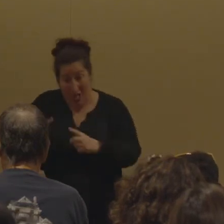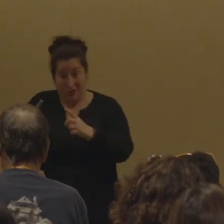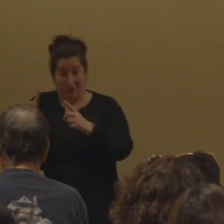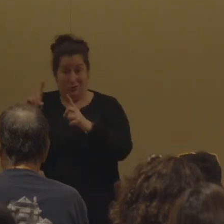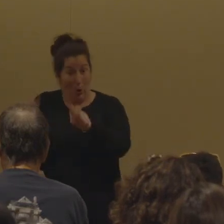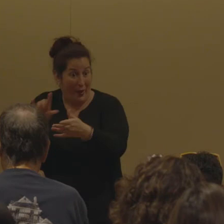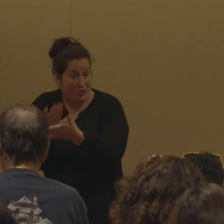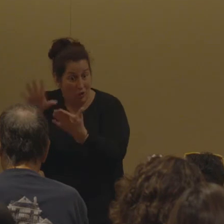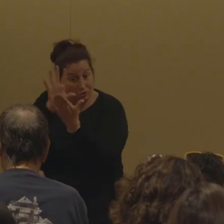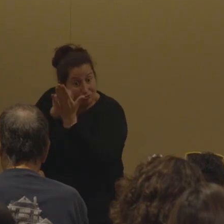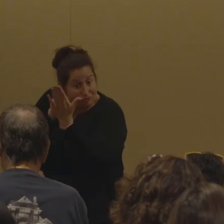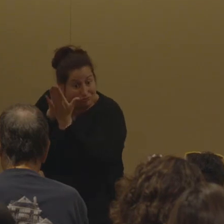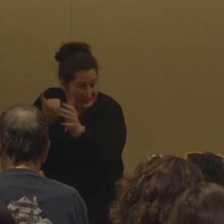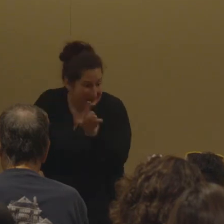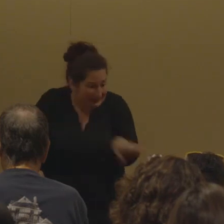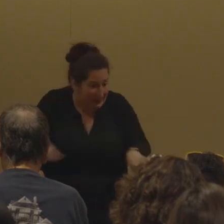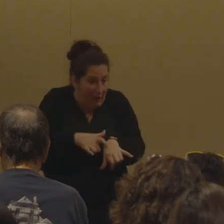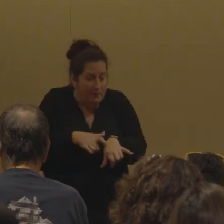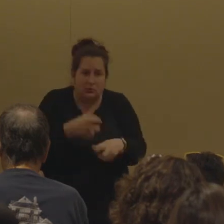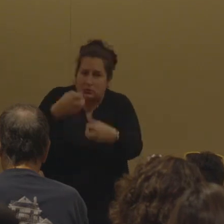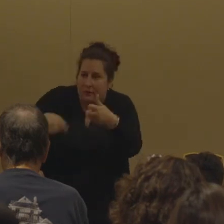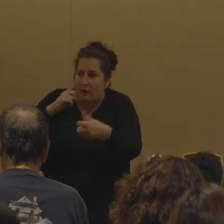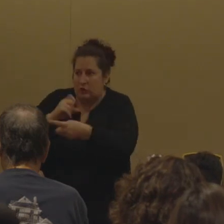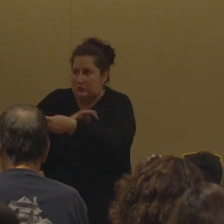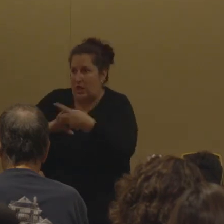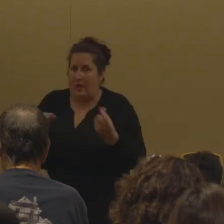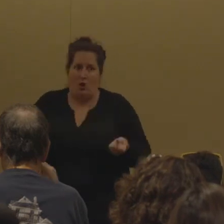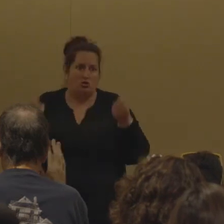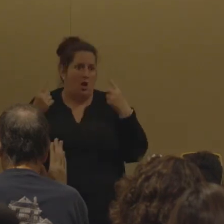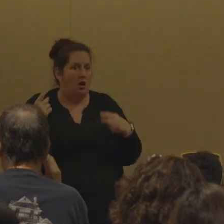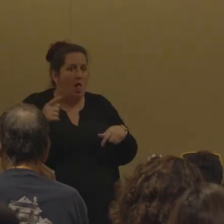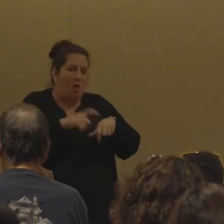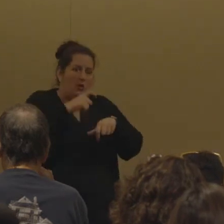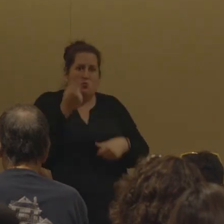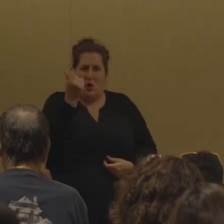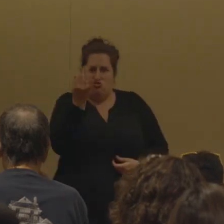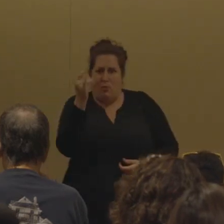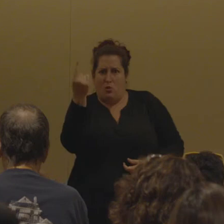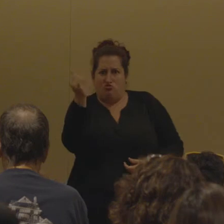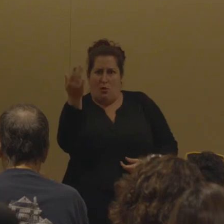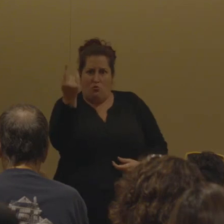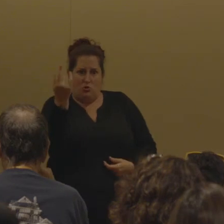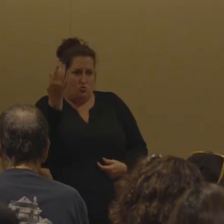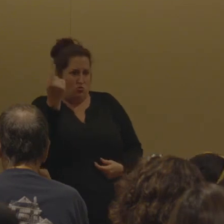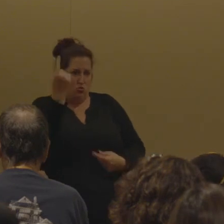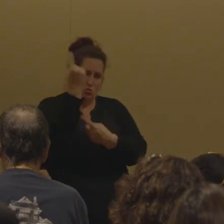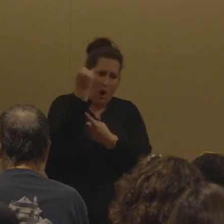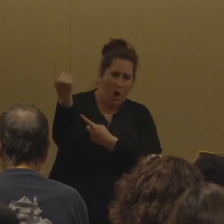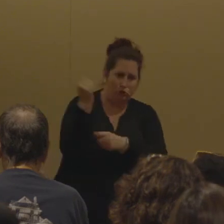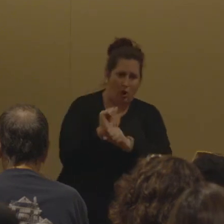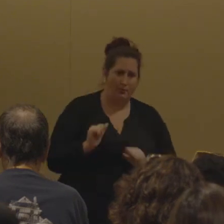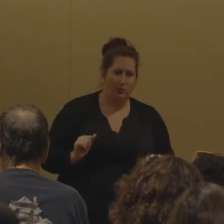goal. And it's hard for staff to understand this because for so long it was just like one job only, that's all we can do. In